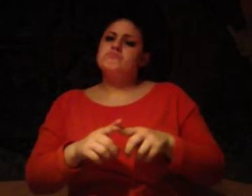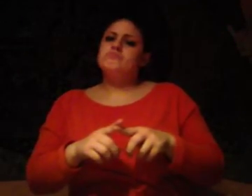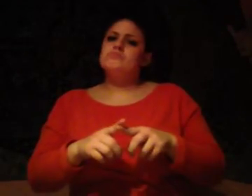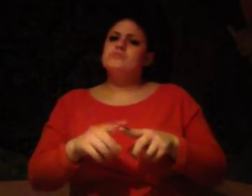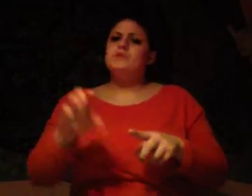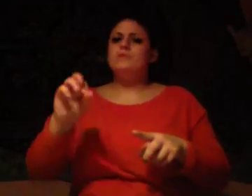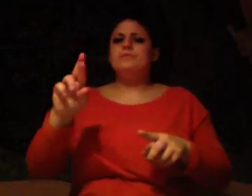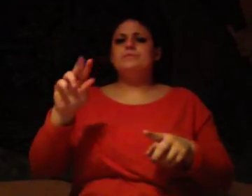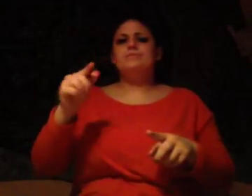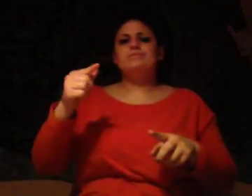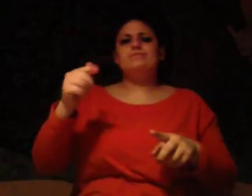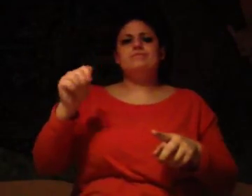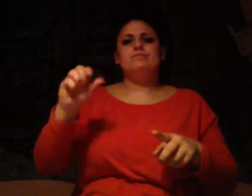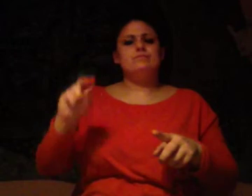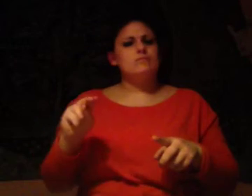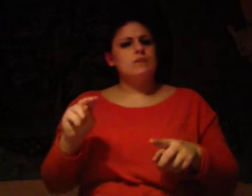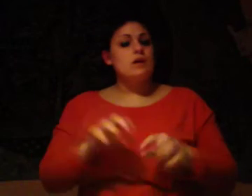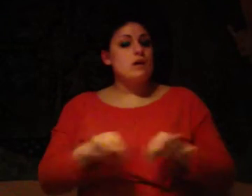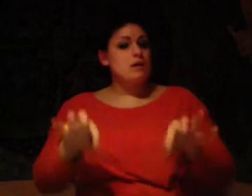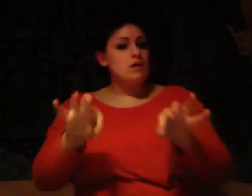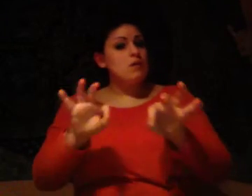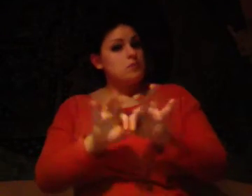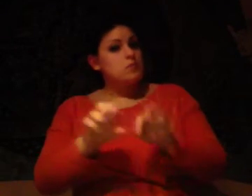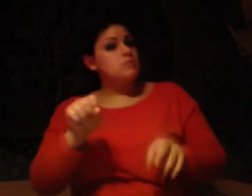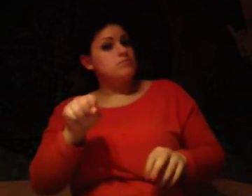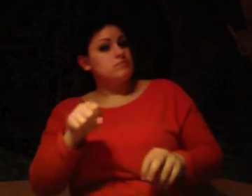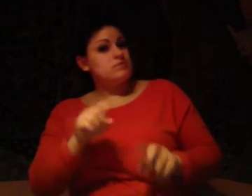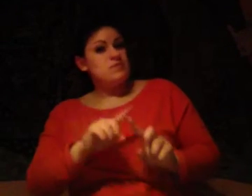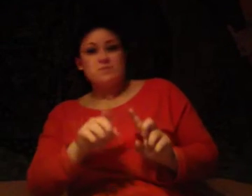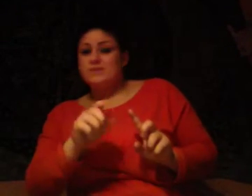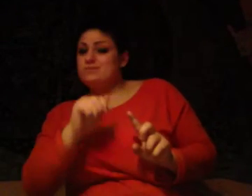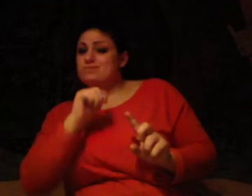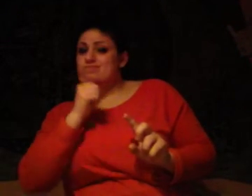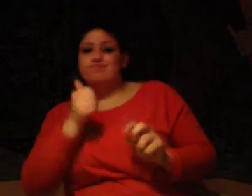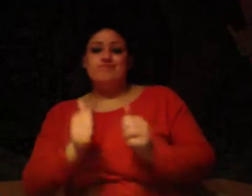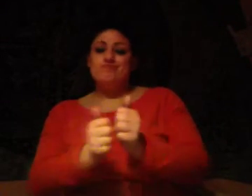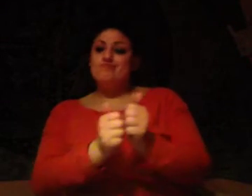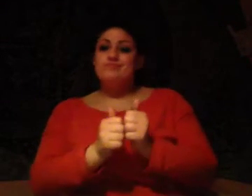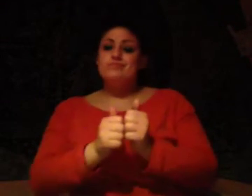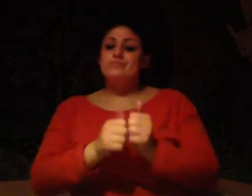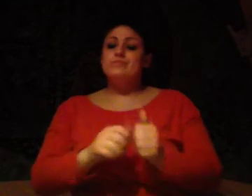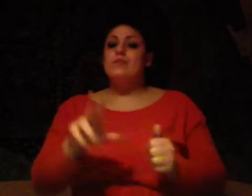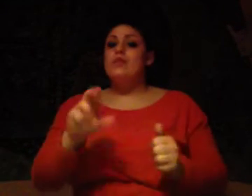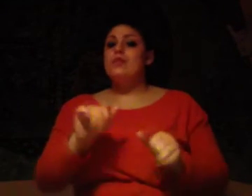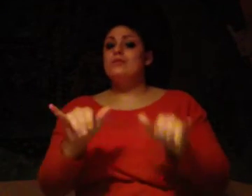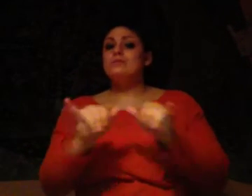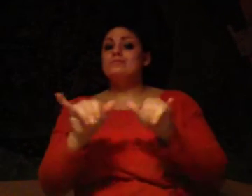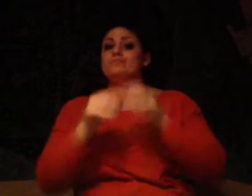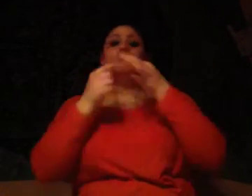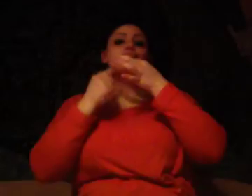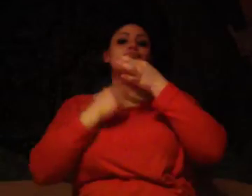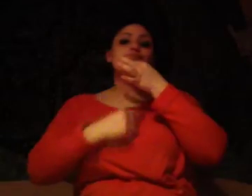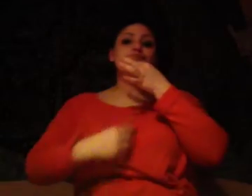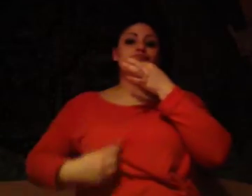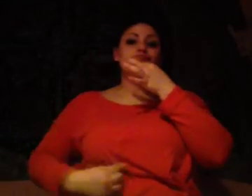are of importance, but they are not part of that big 30-foot tube. The teeth, for example, are considered accessory, as are the salivary